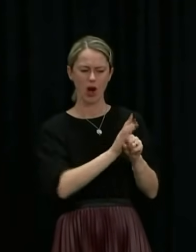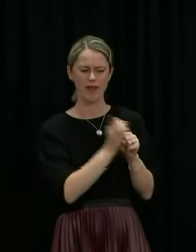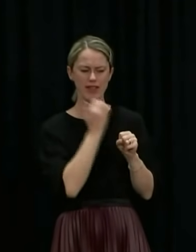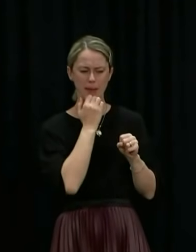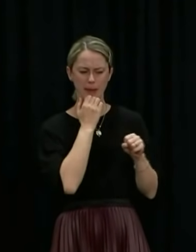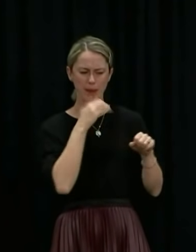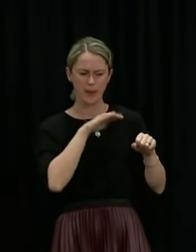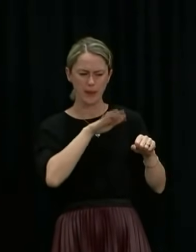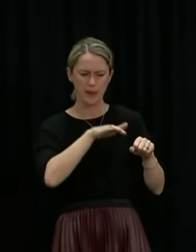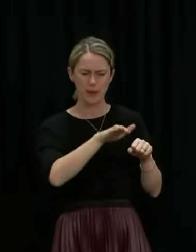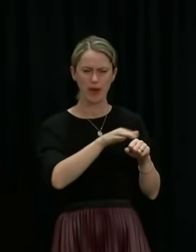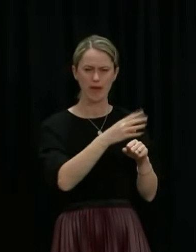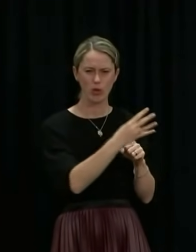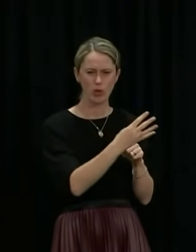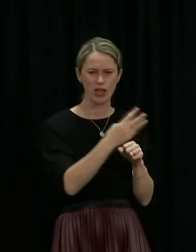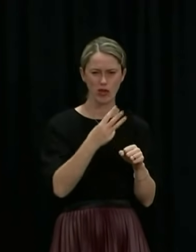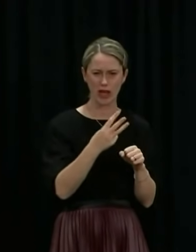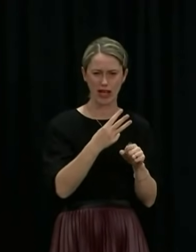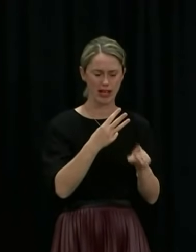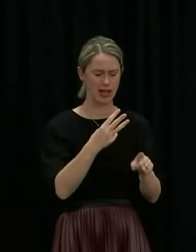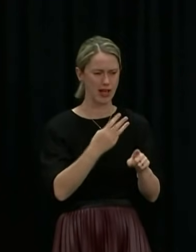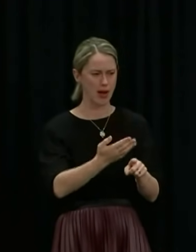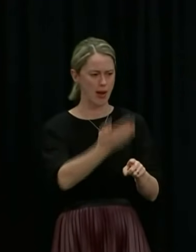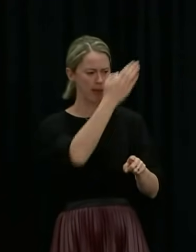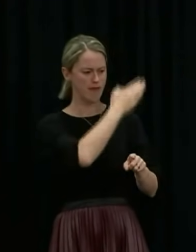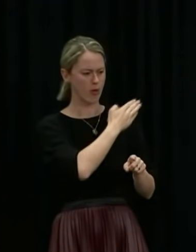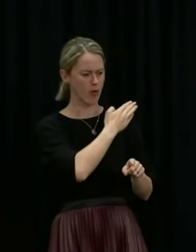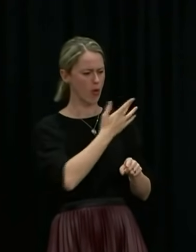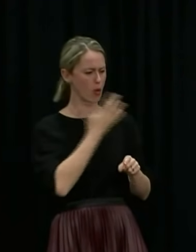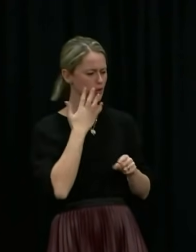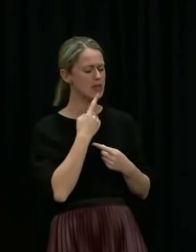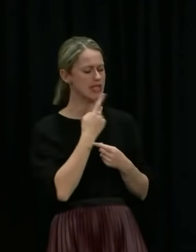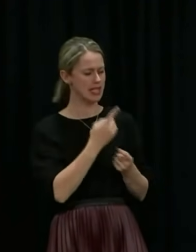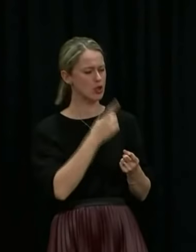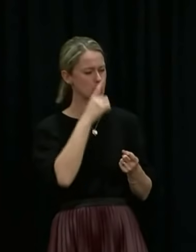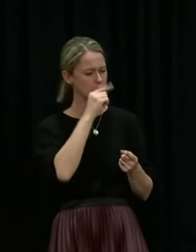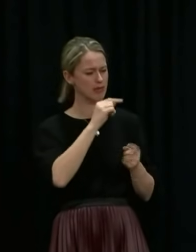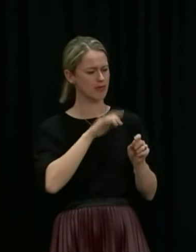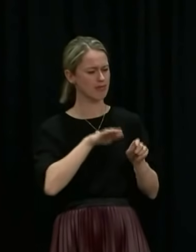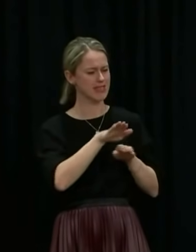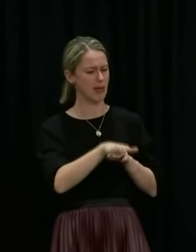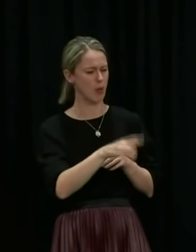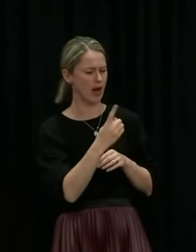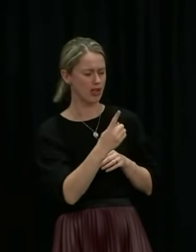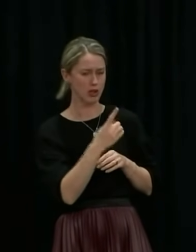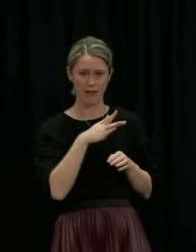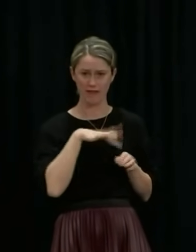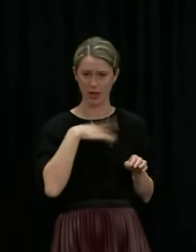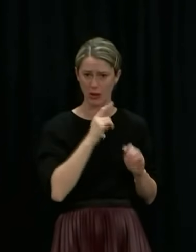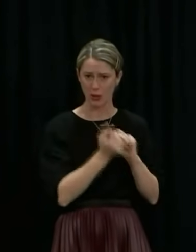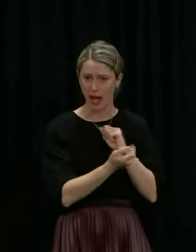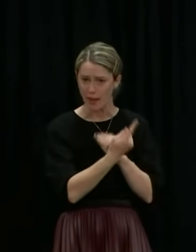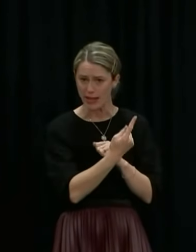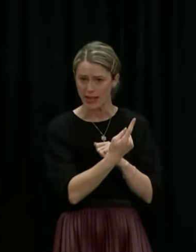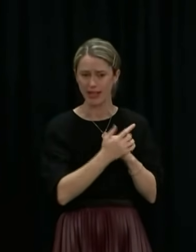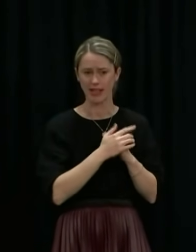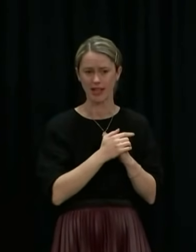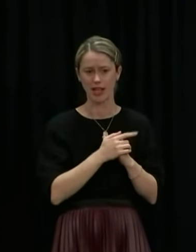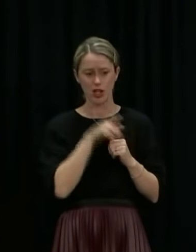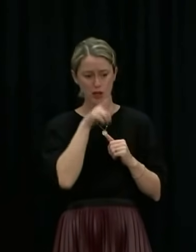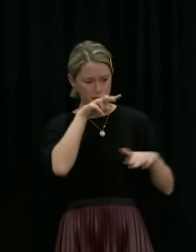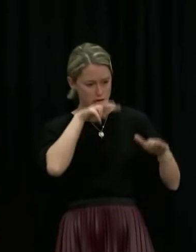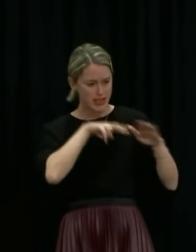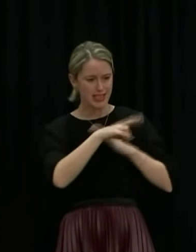that how you were thinking, Dr. Bloomfield, when you gave the advice to expand those freedoms? And there have been predictions of 100 a